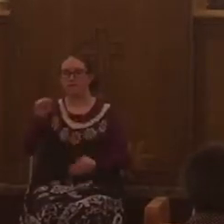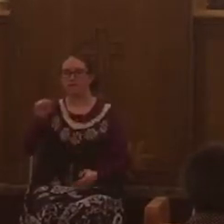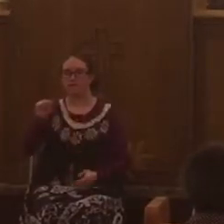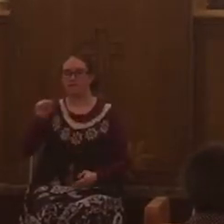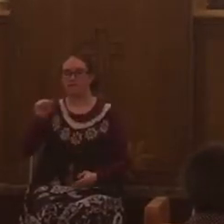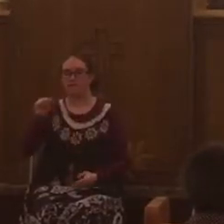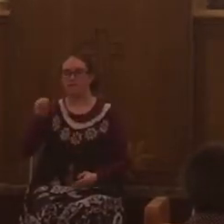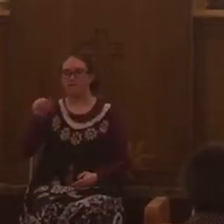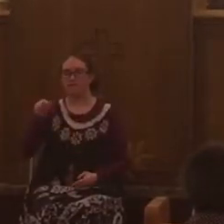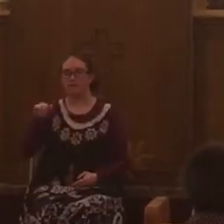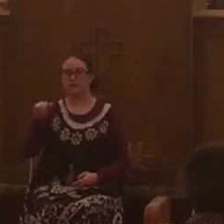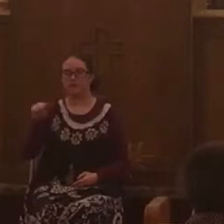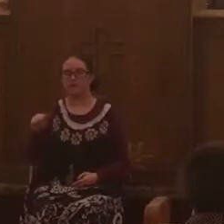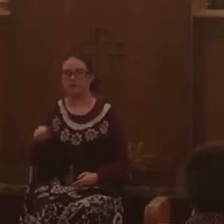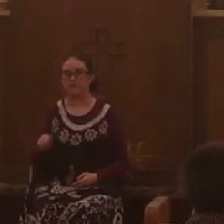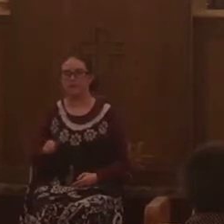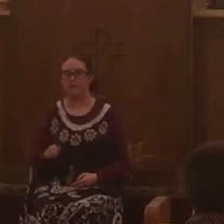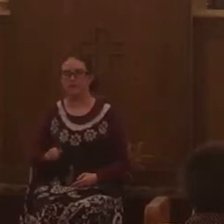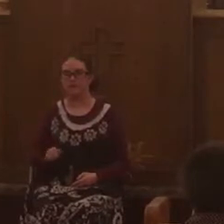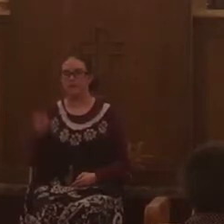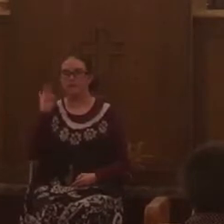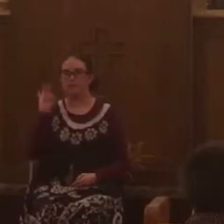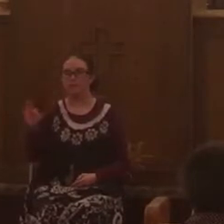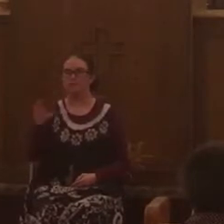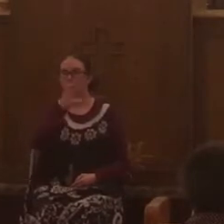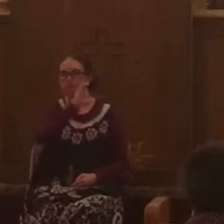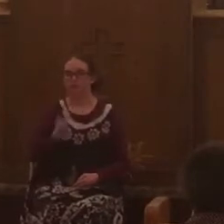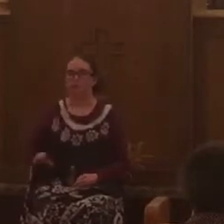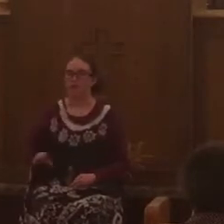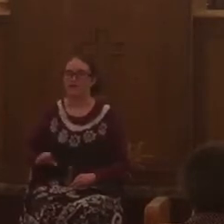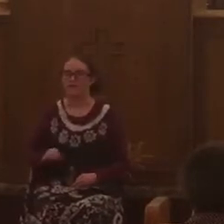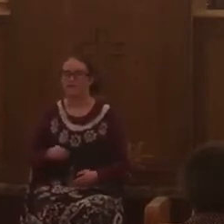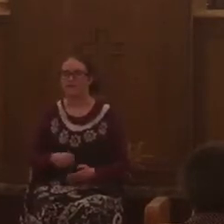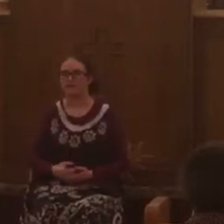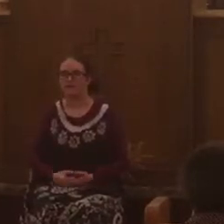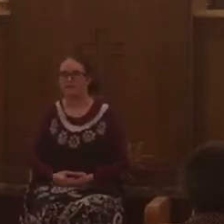Every one was healed. Acts chapter 8.